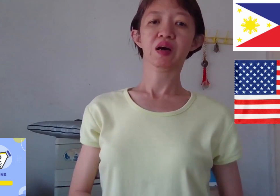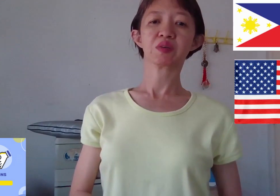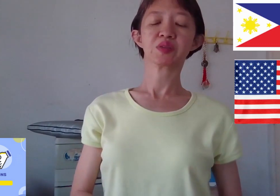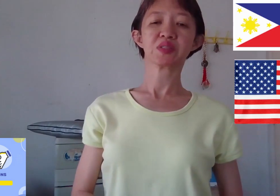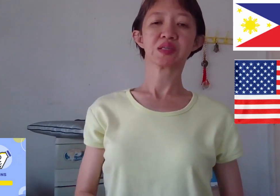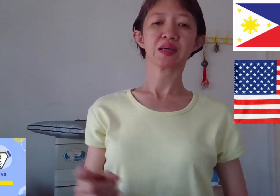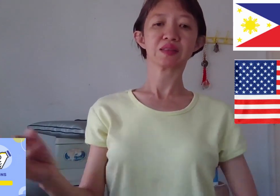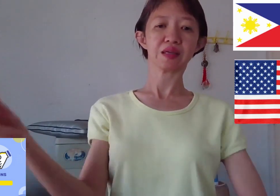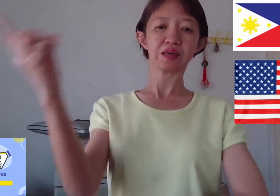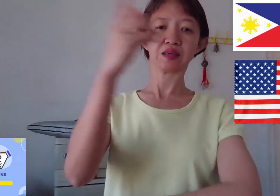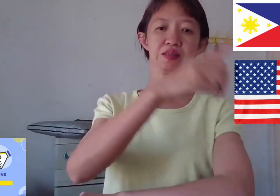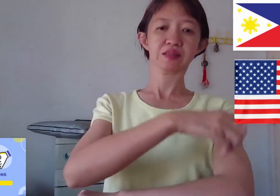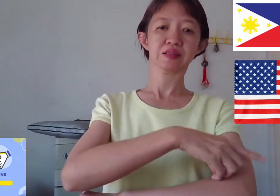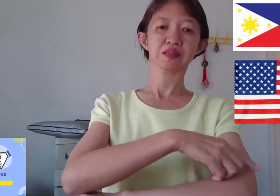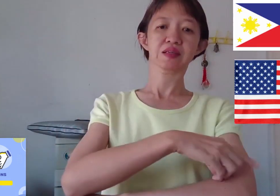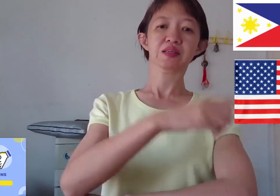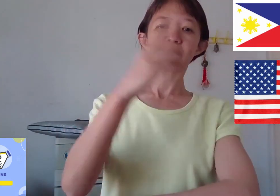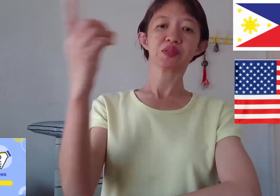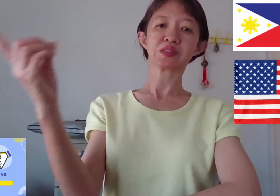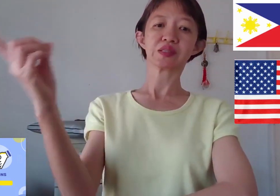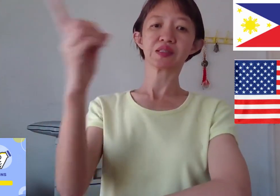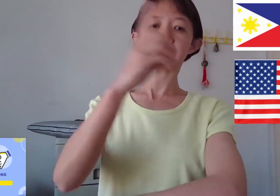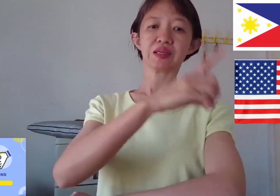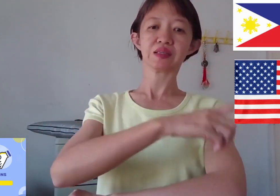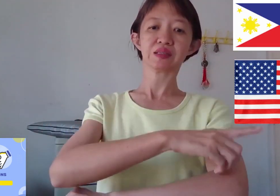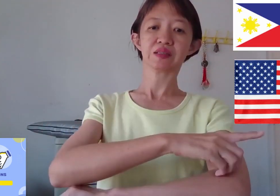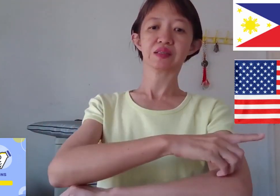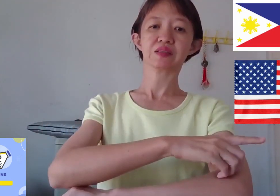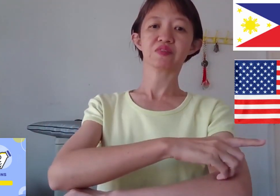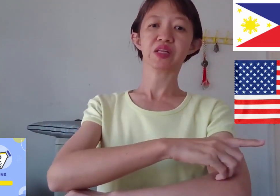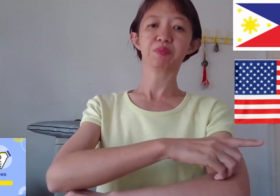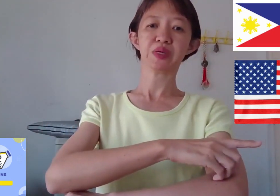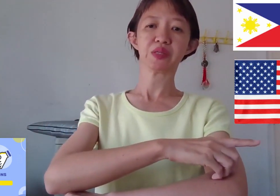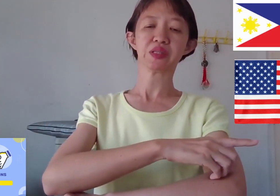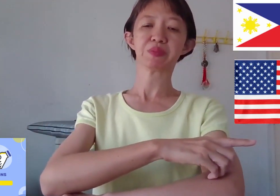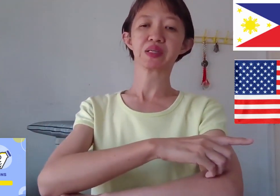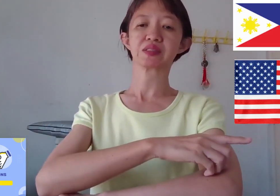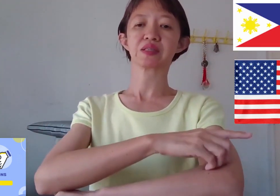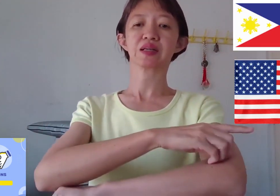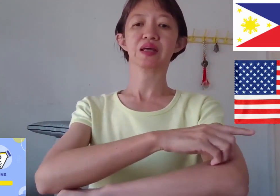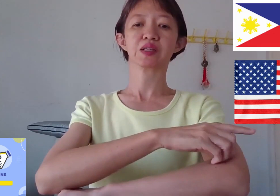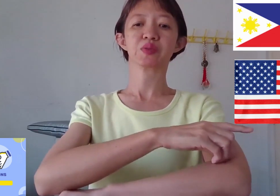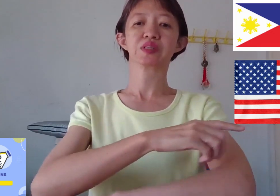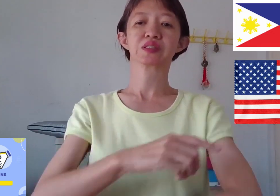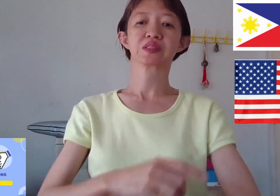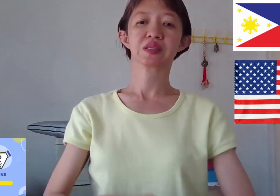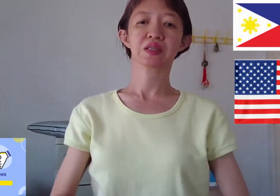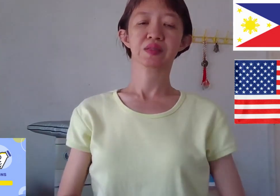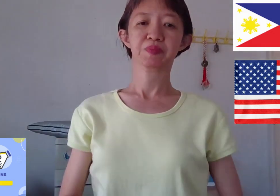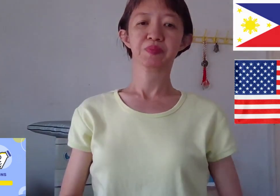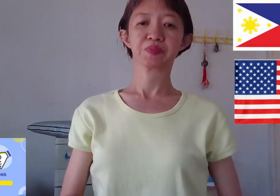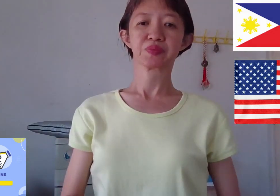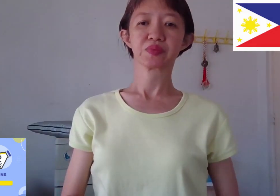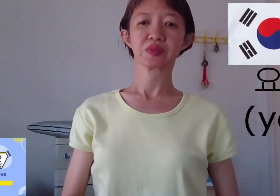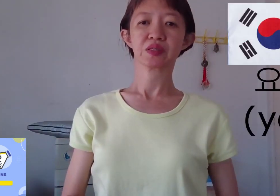How do you sign day? So this is the day in Filipino and American Sign Language.